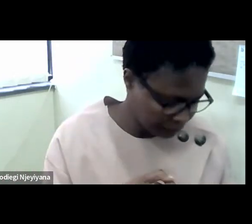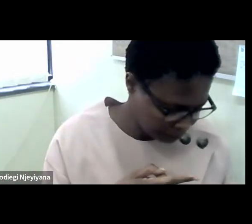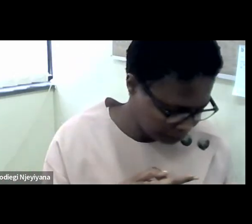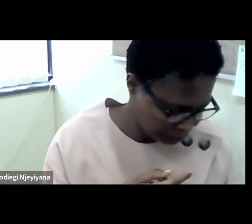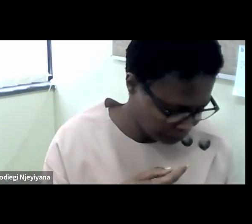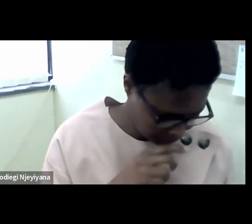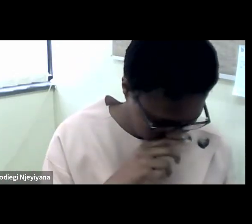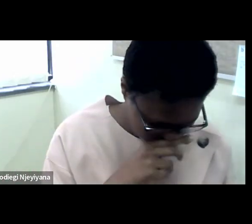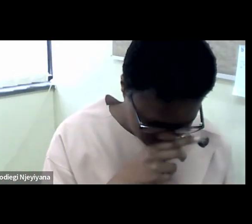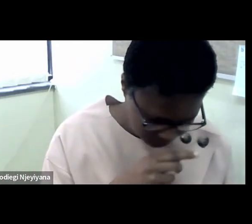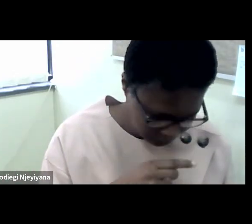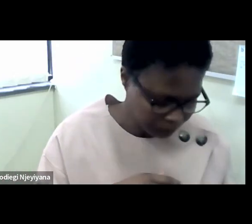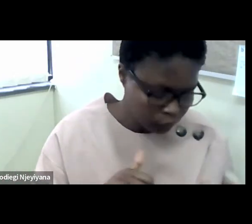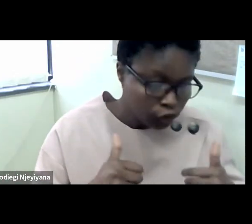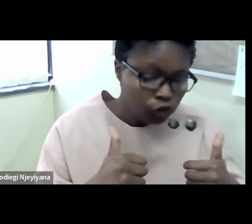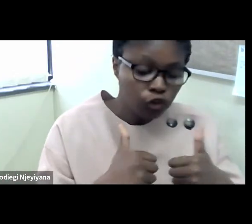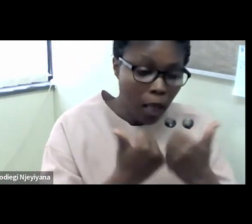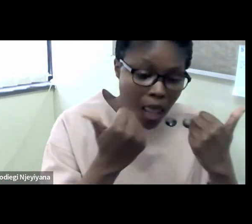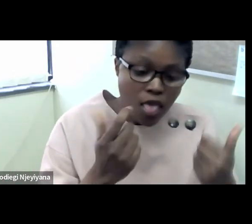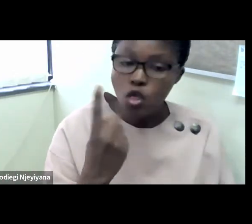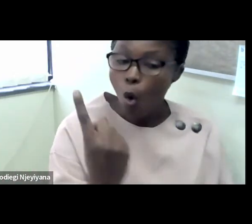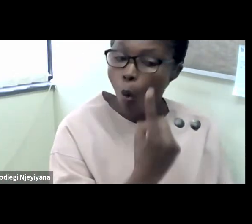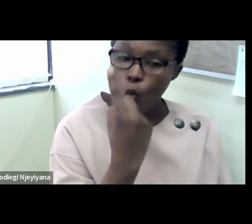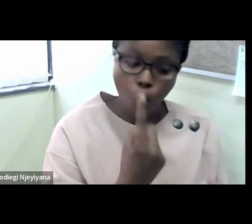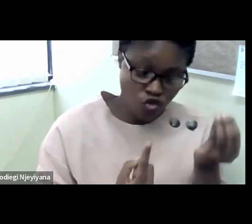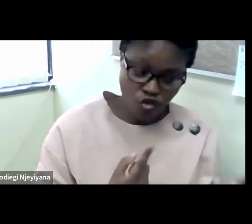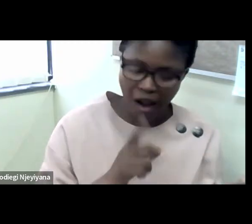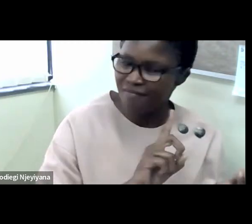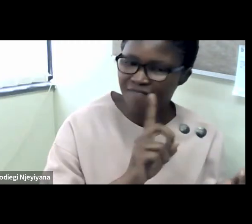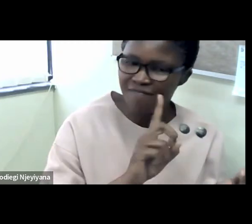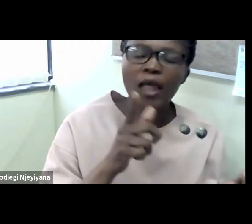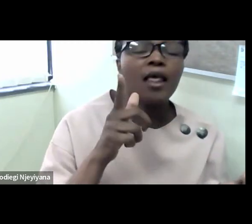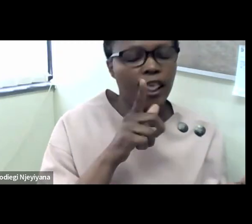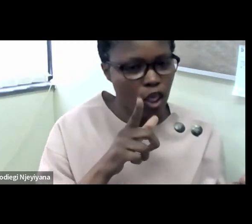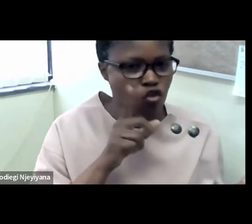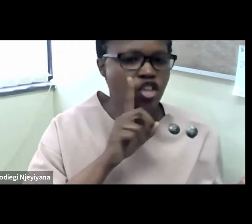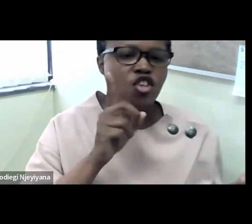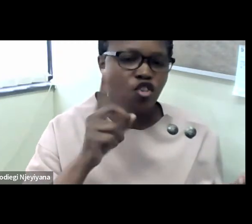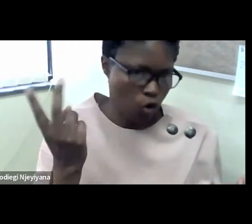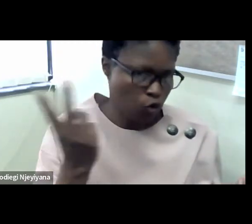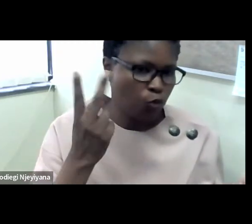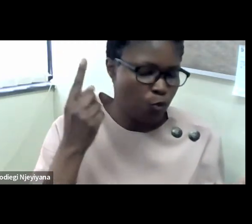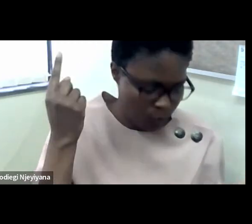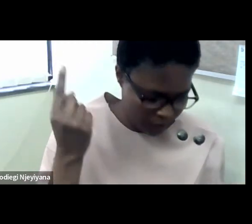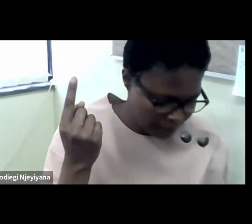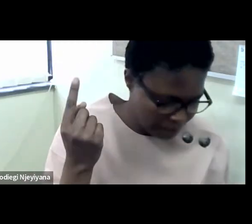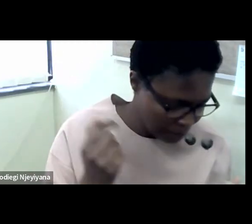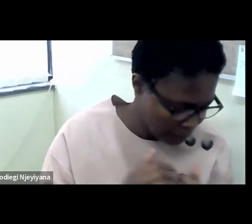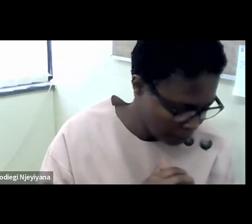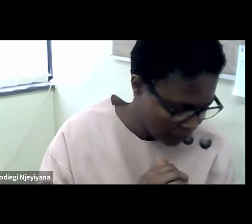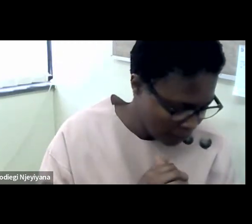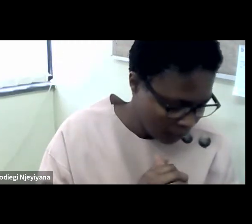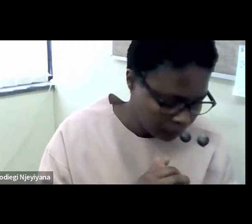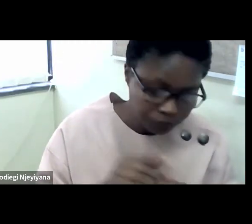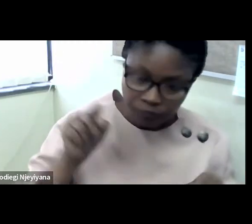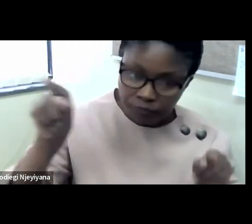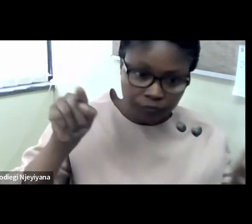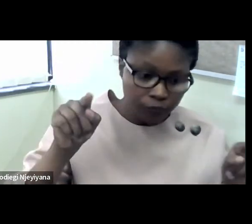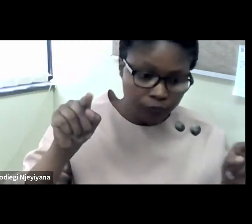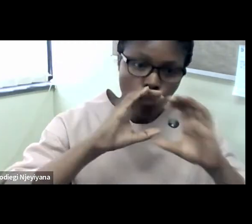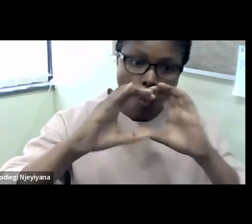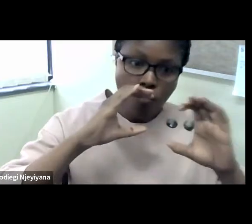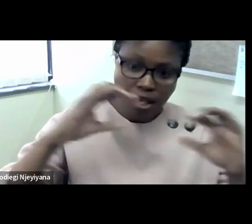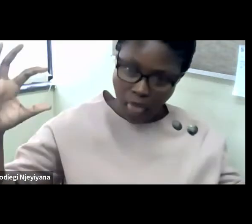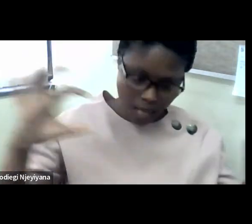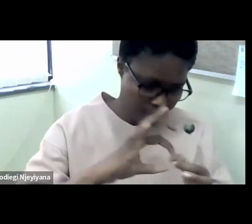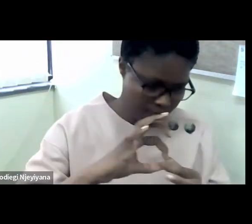It's important for a deaf child to acquire South African Sign Language, but this doesn't always happen. And it's not just the challenge of the